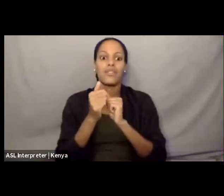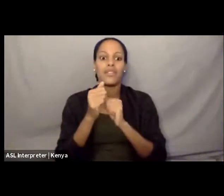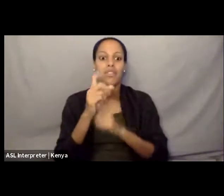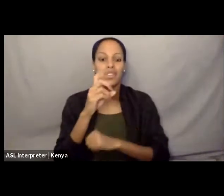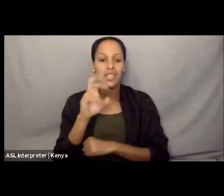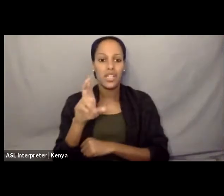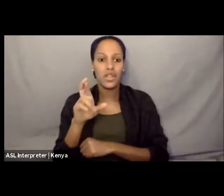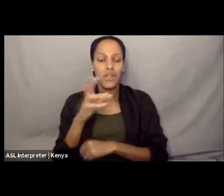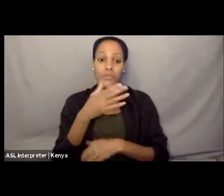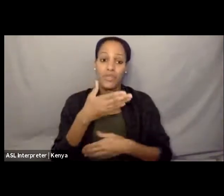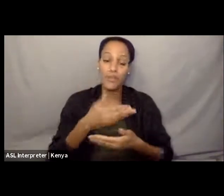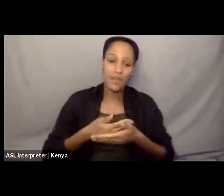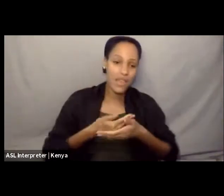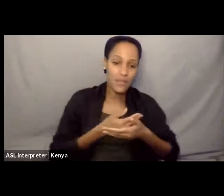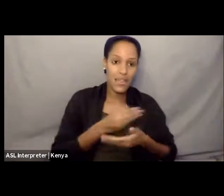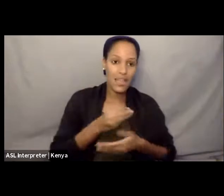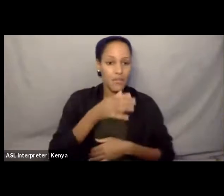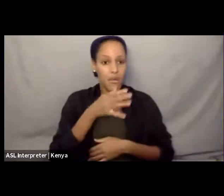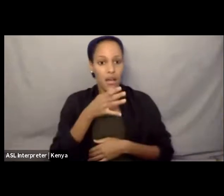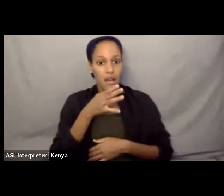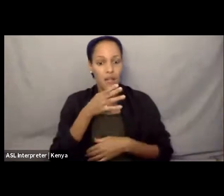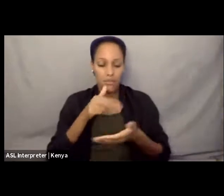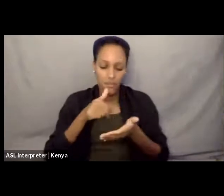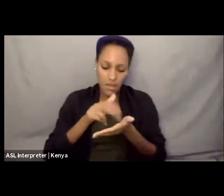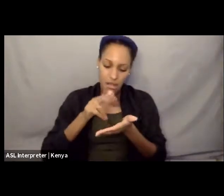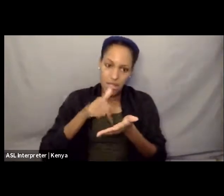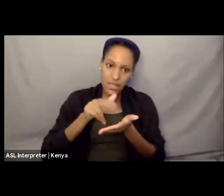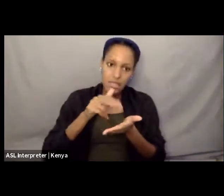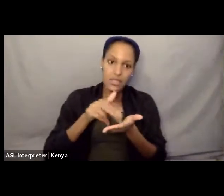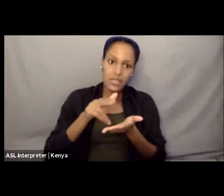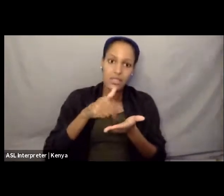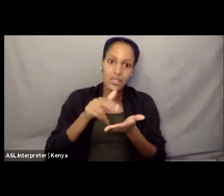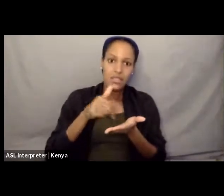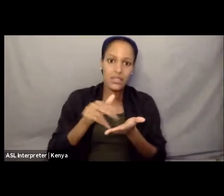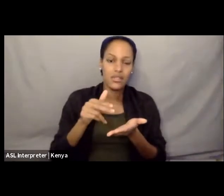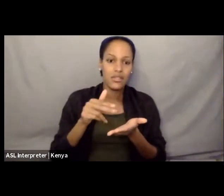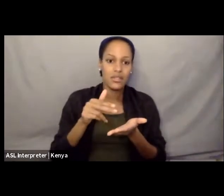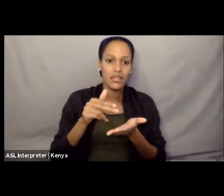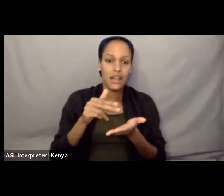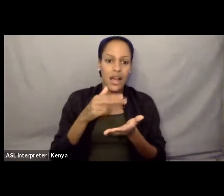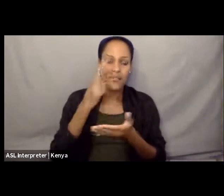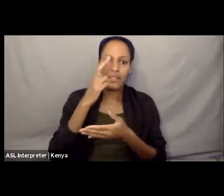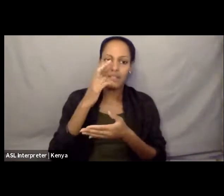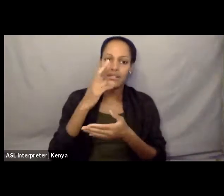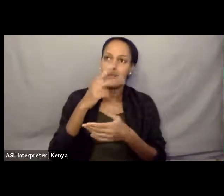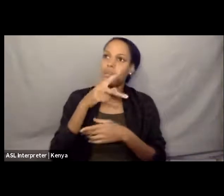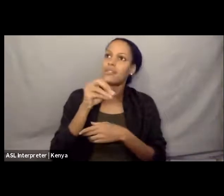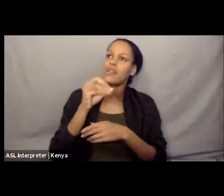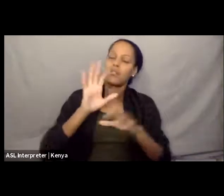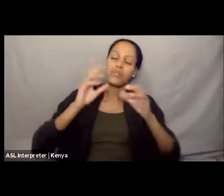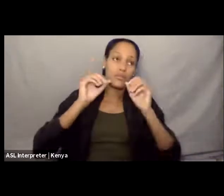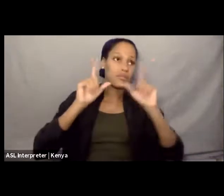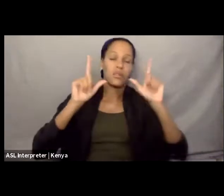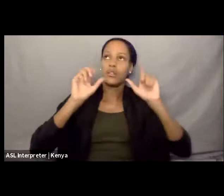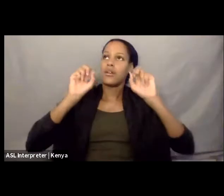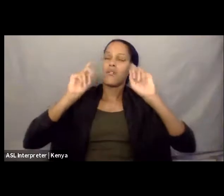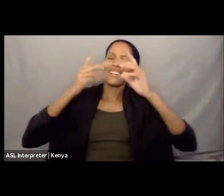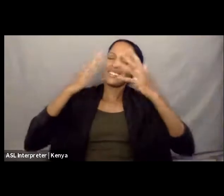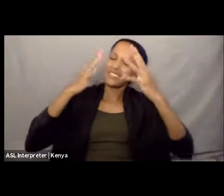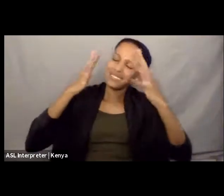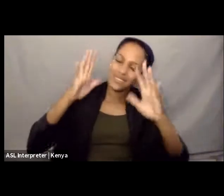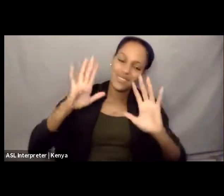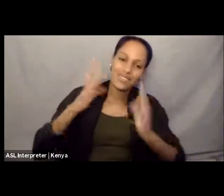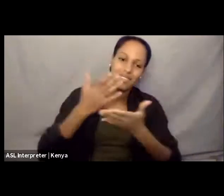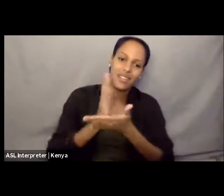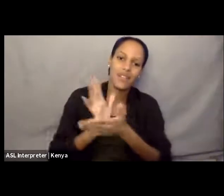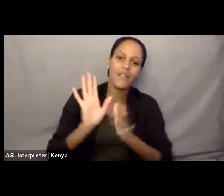face, all over my cheeks and eyes, till I realized I'd passed out and said, okay, that's enough now. And